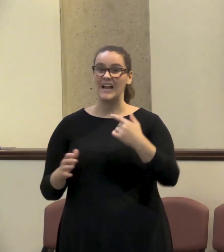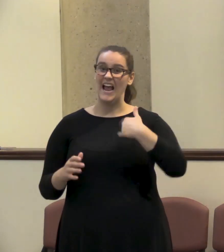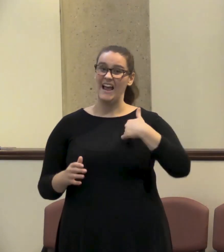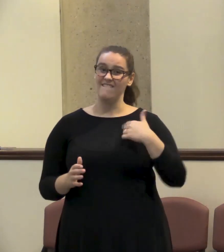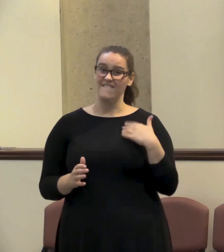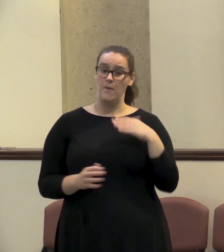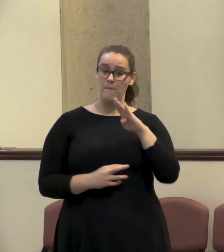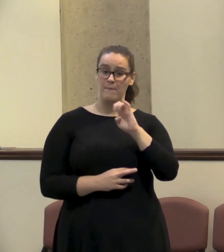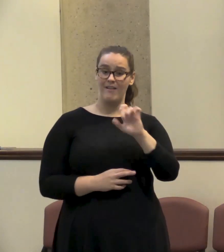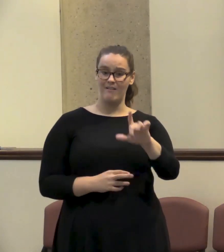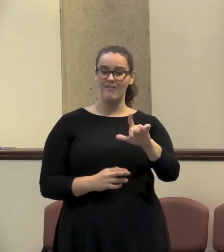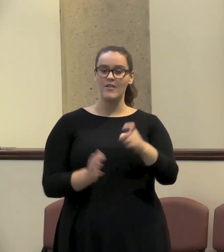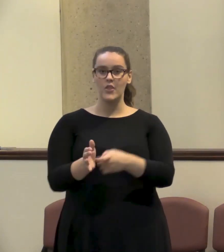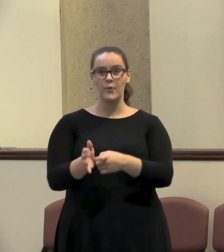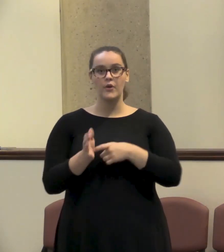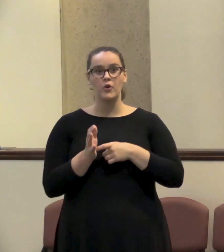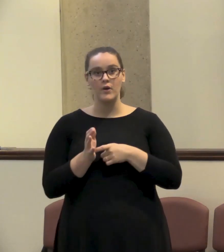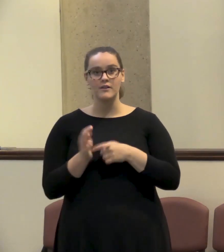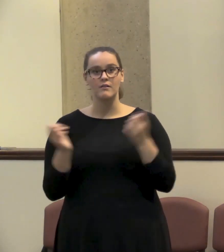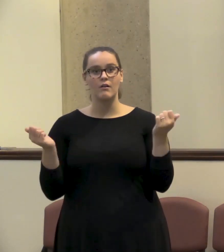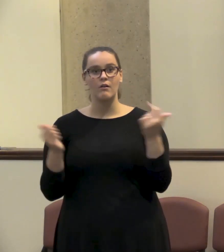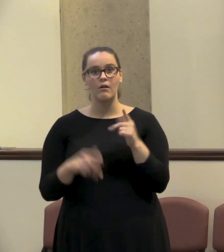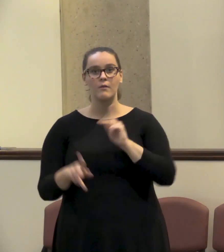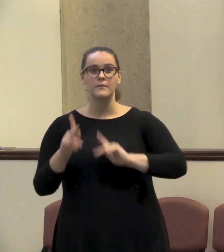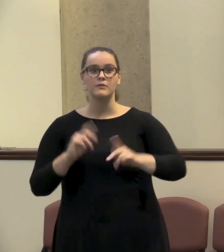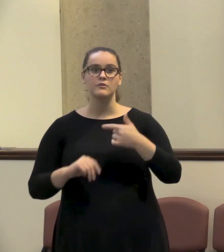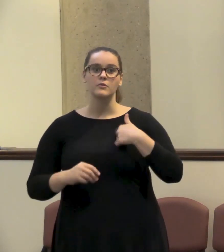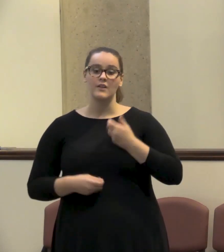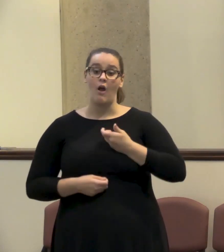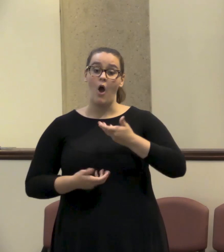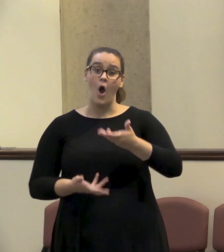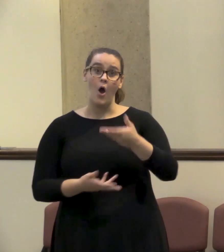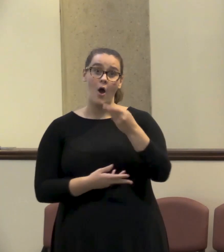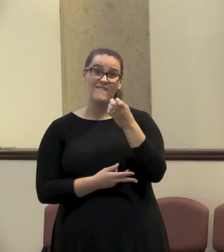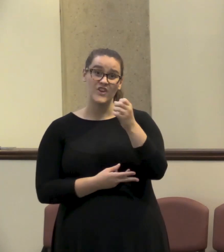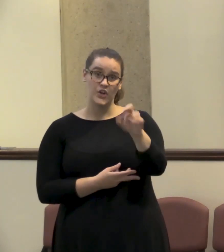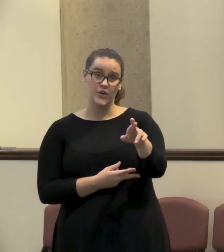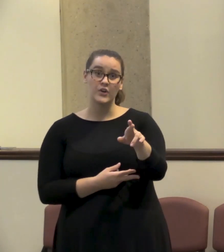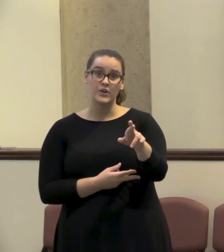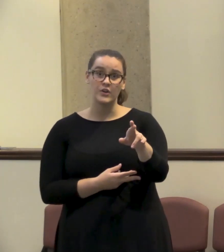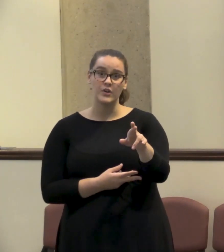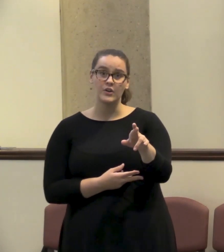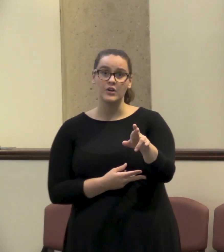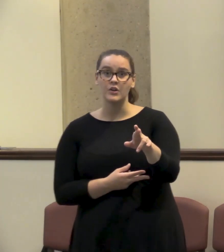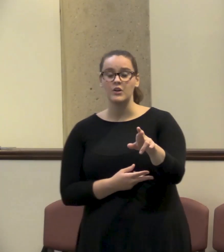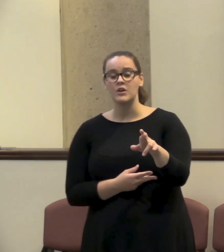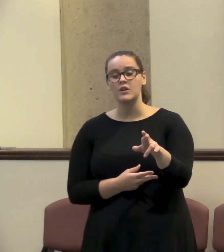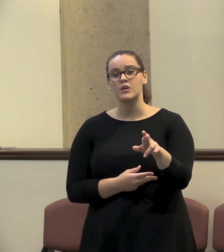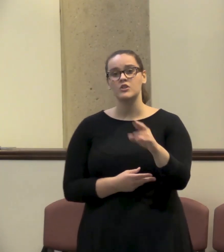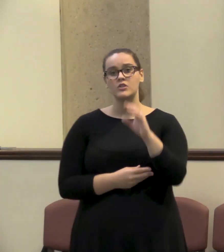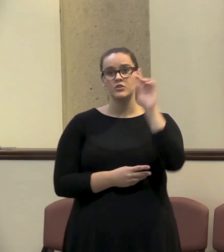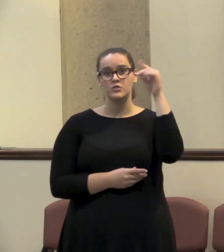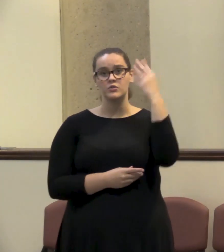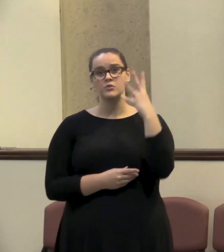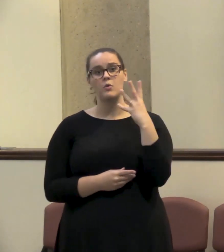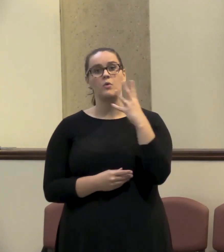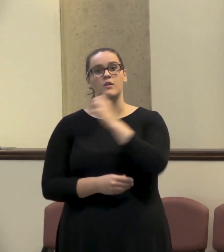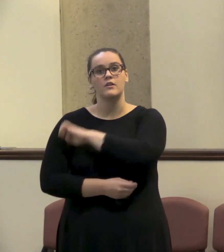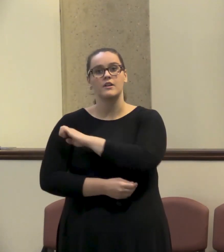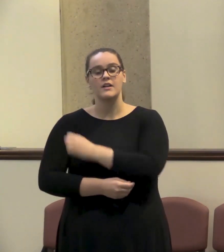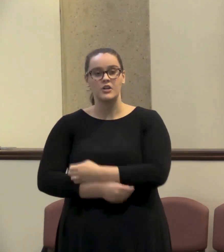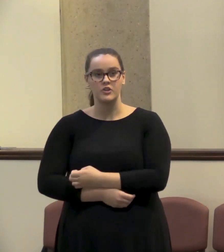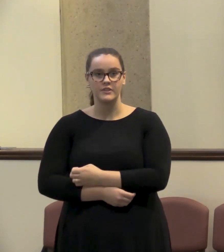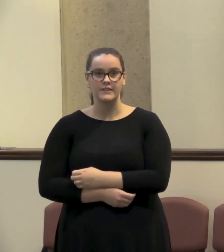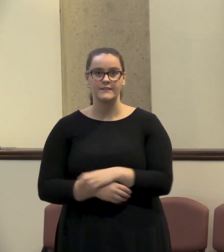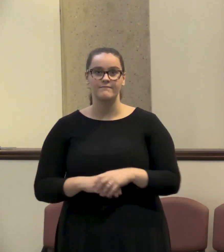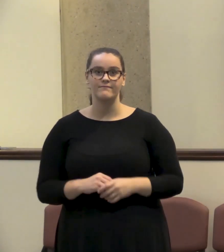requires builders to at least offer solar energy on houses, and it requires on commercial buildings that they either go